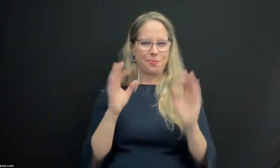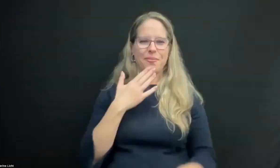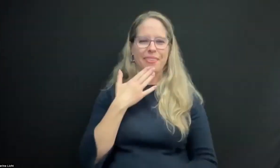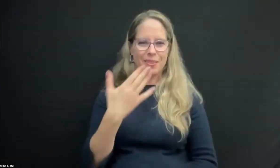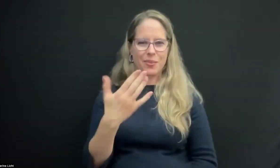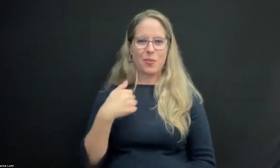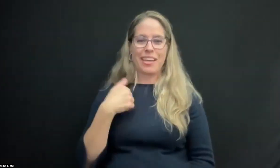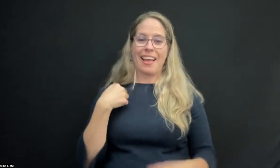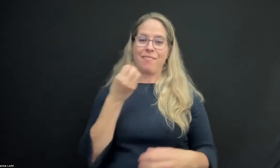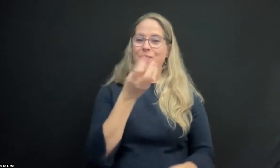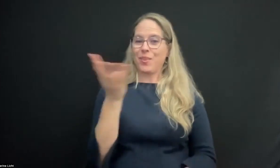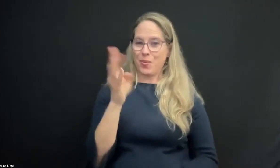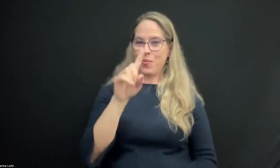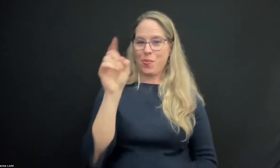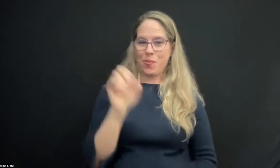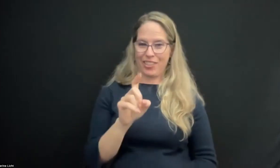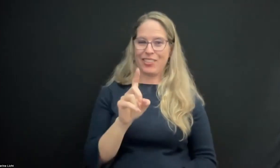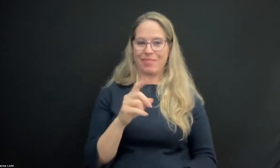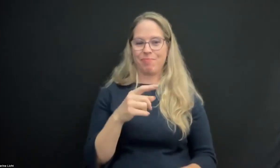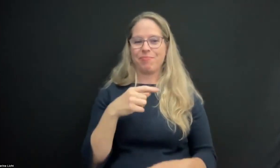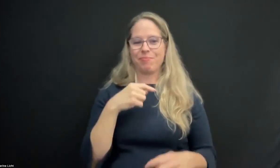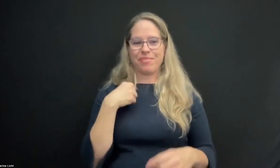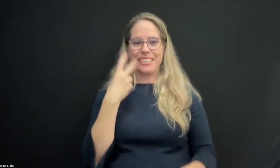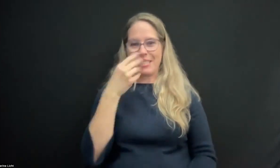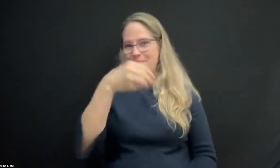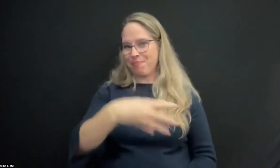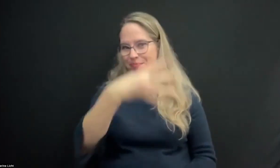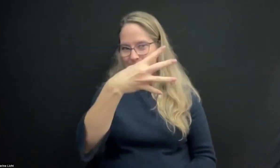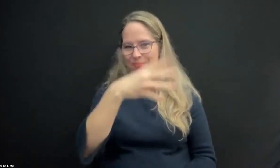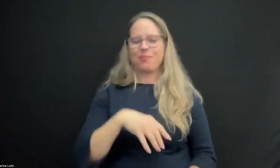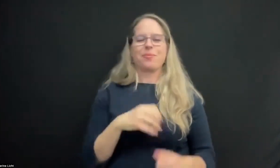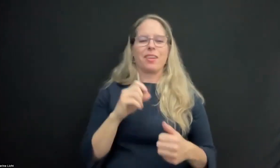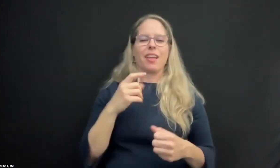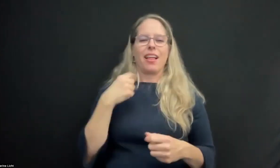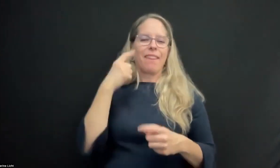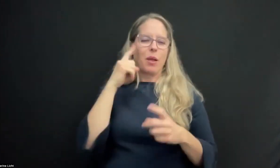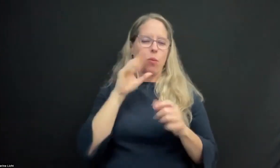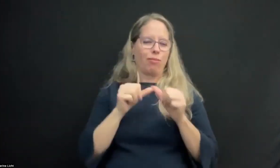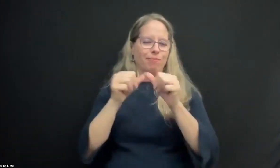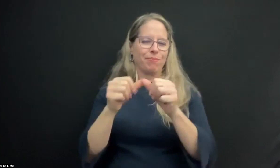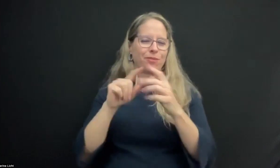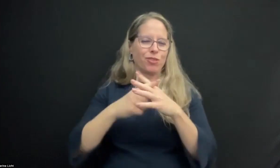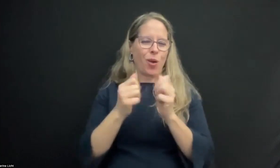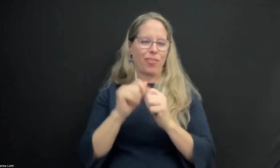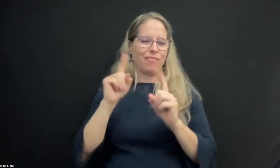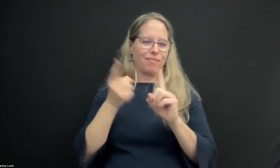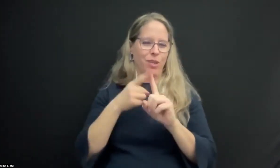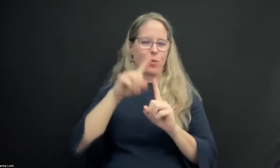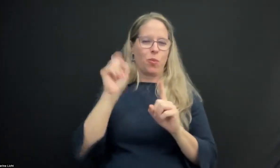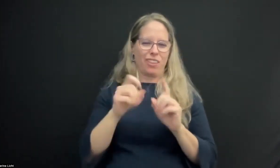Wonderful, thank you. This is Trina. We have some questions in our Q&A chat. I'm going to go ahead with the